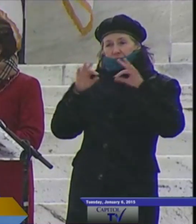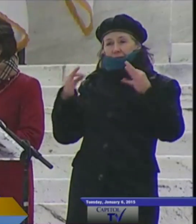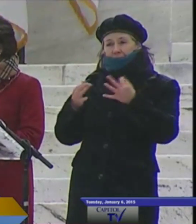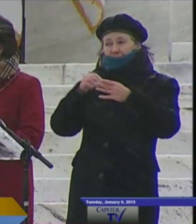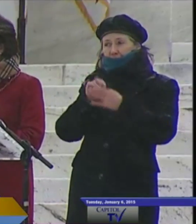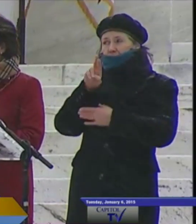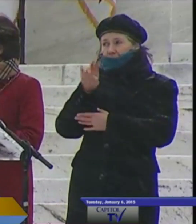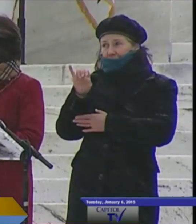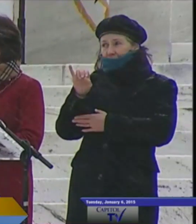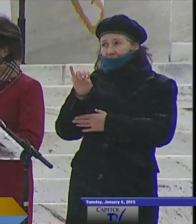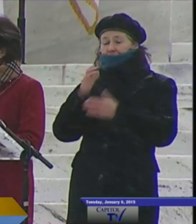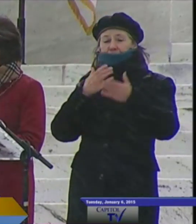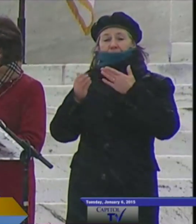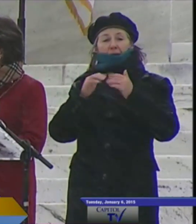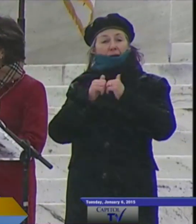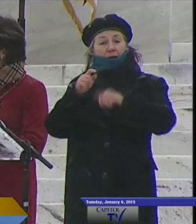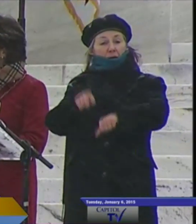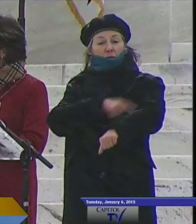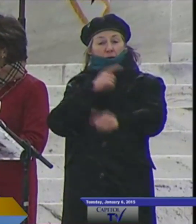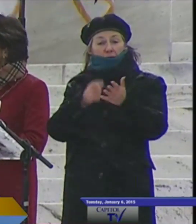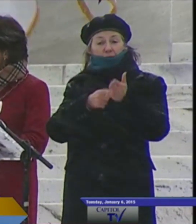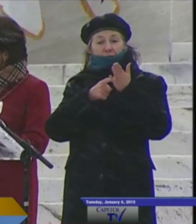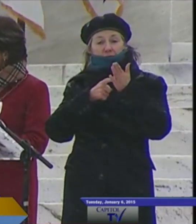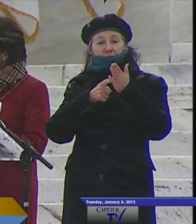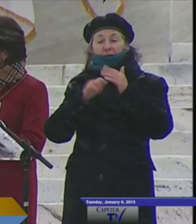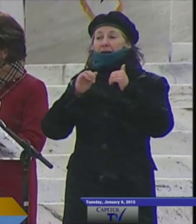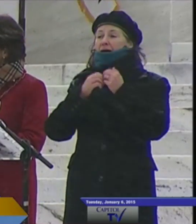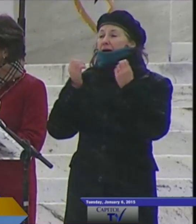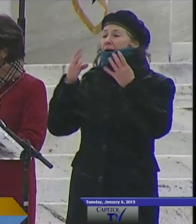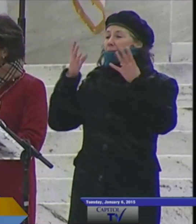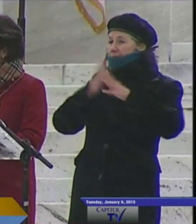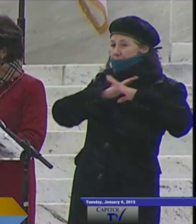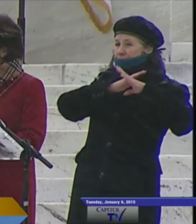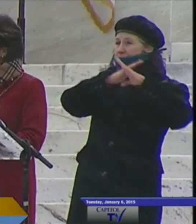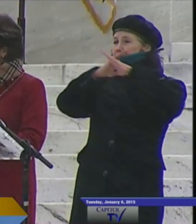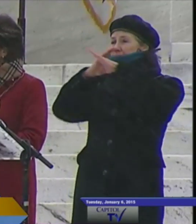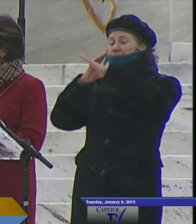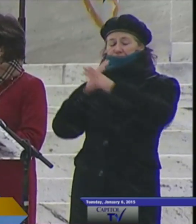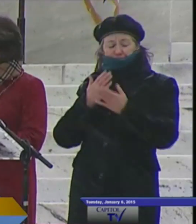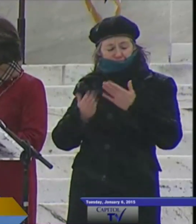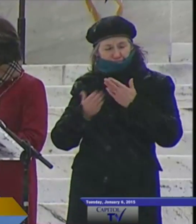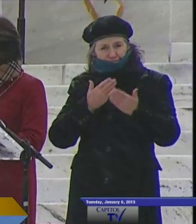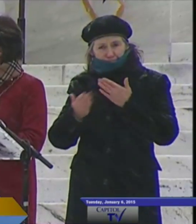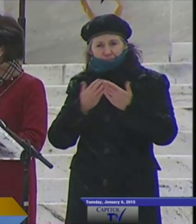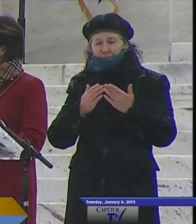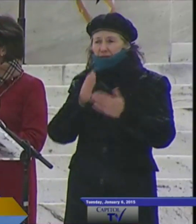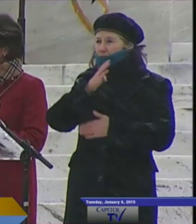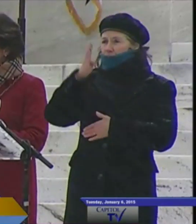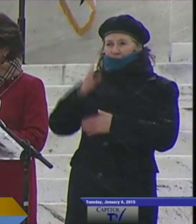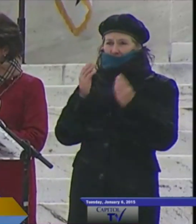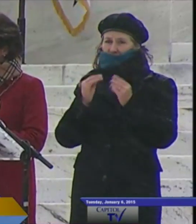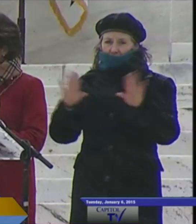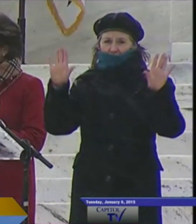Island. And no matter how long it takes or how many obstacles are thrown in our way, we're never going to give